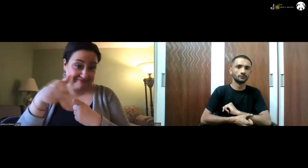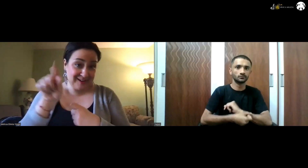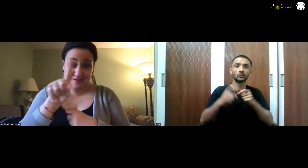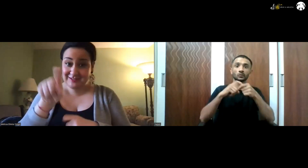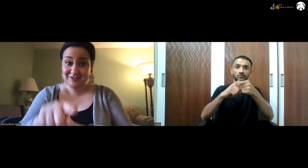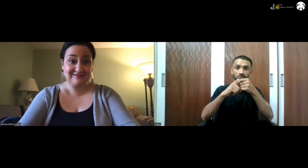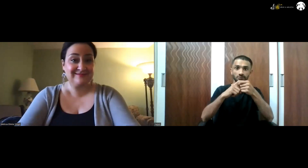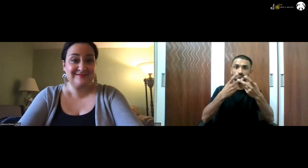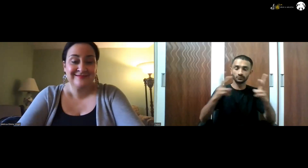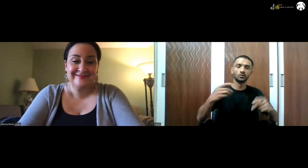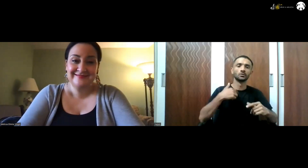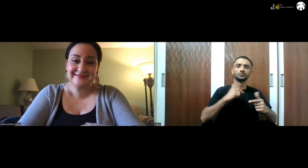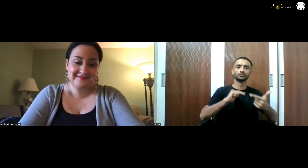I am now ready for the questions.